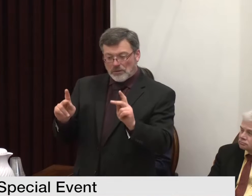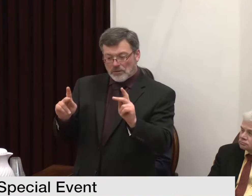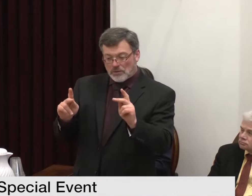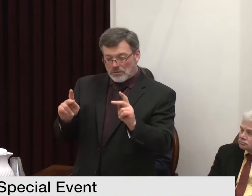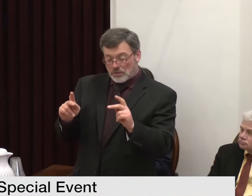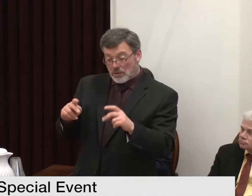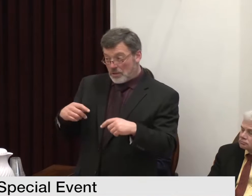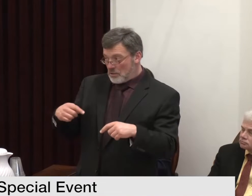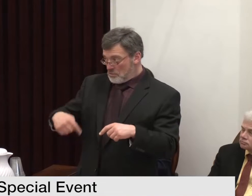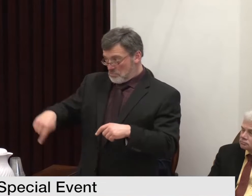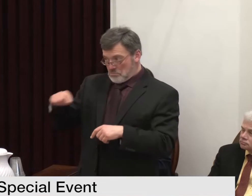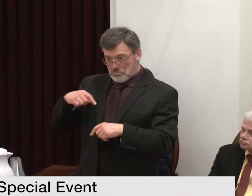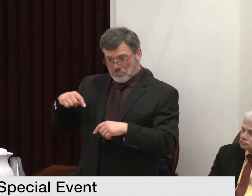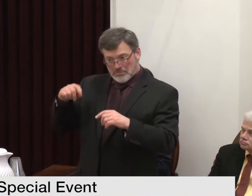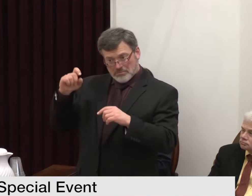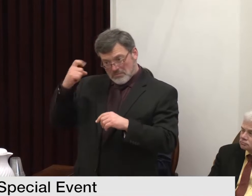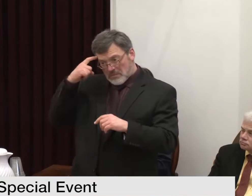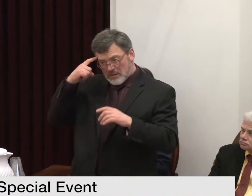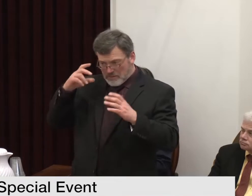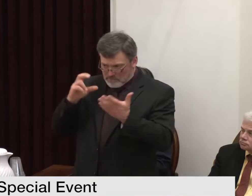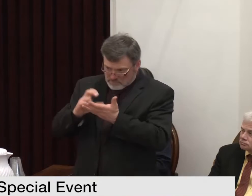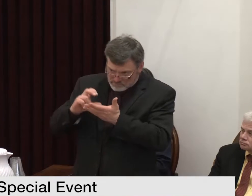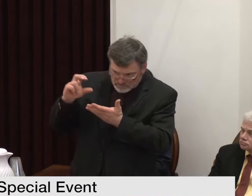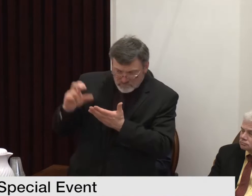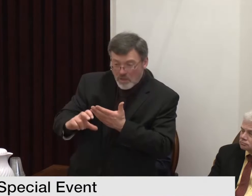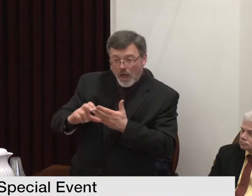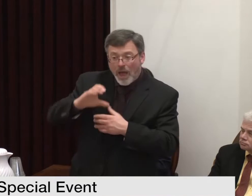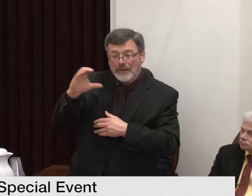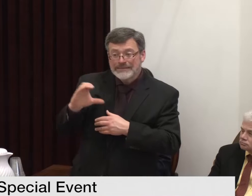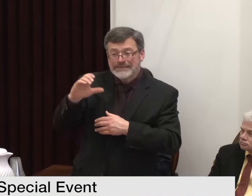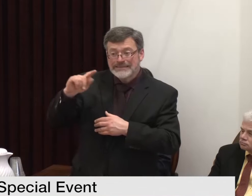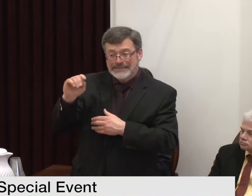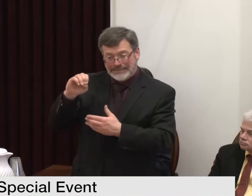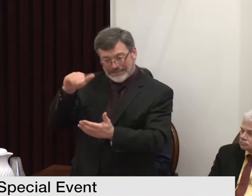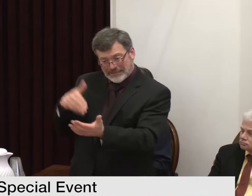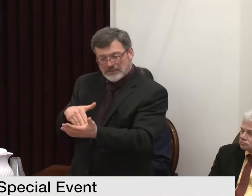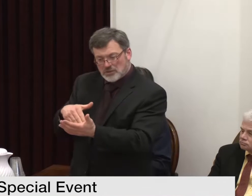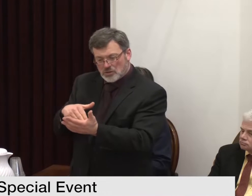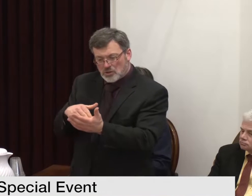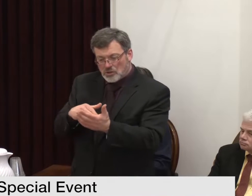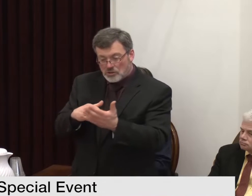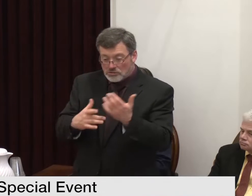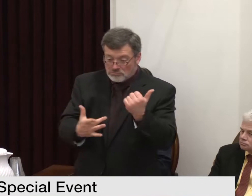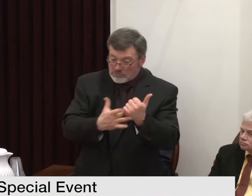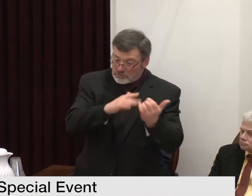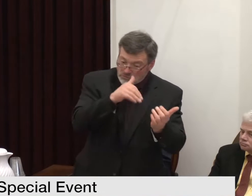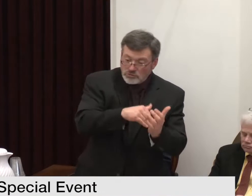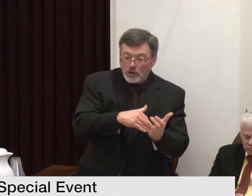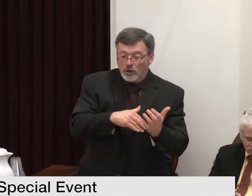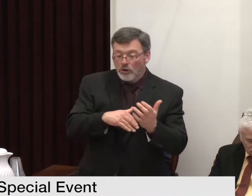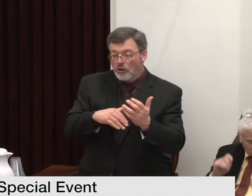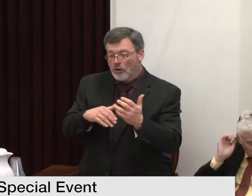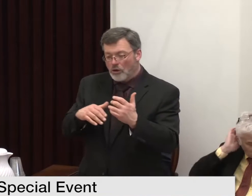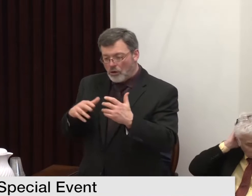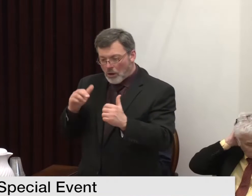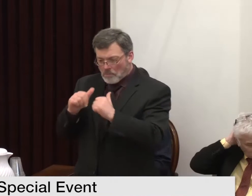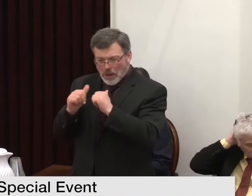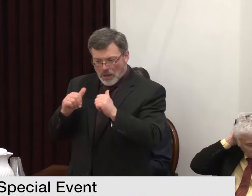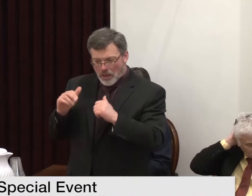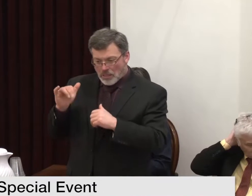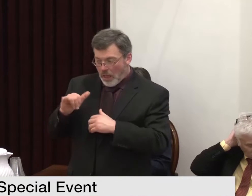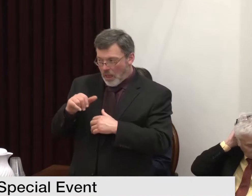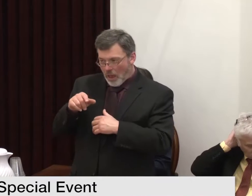an end to the competition between sending schools and tech centers for students and tuition dollars. We can